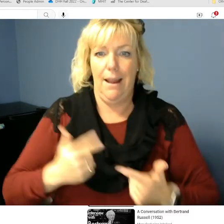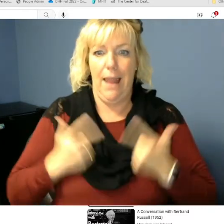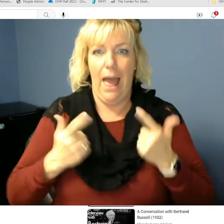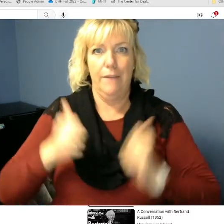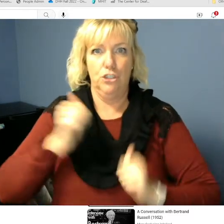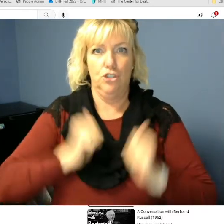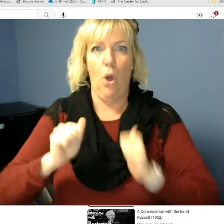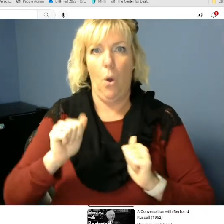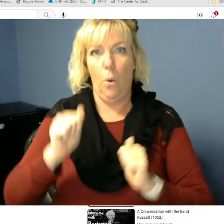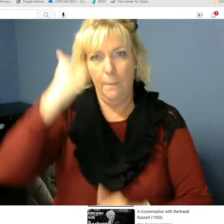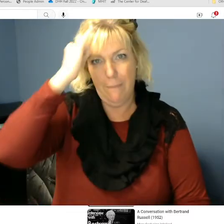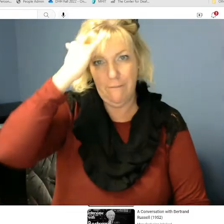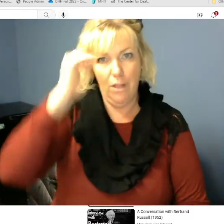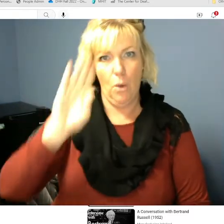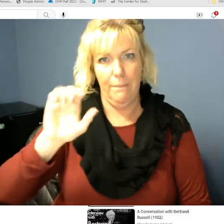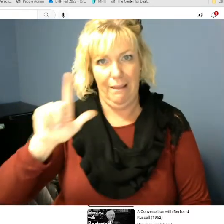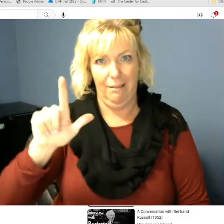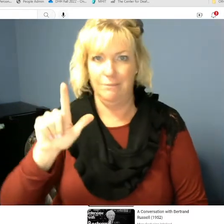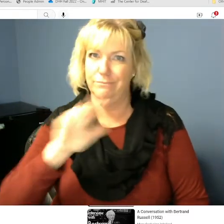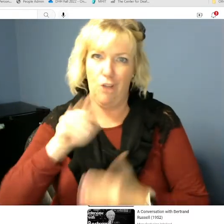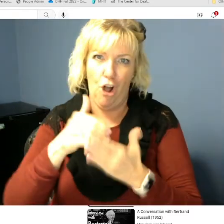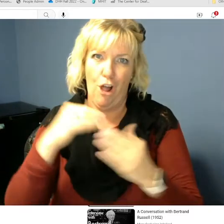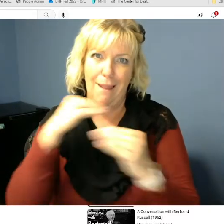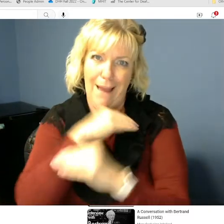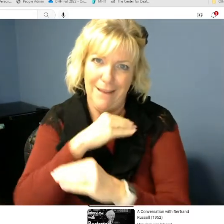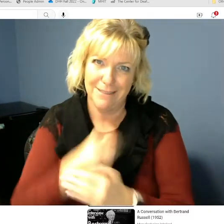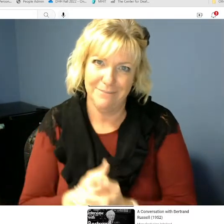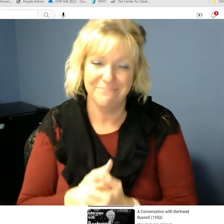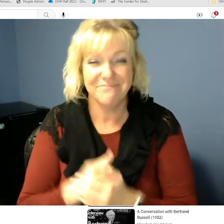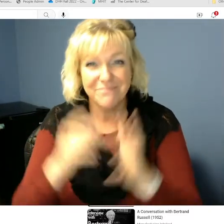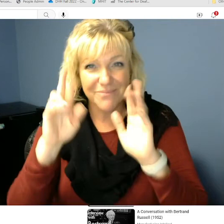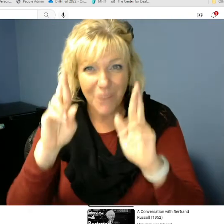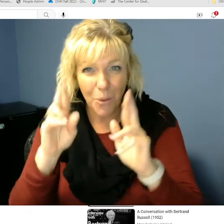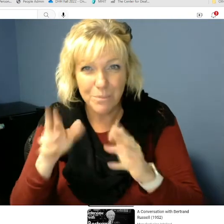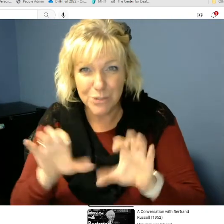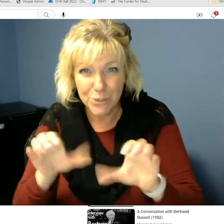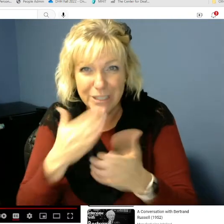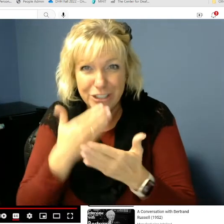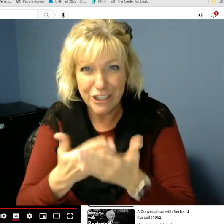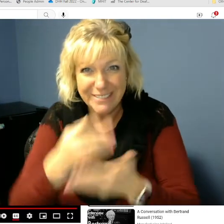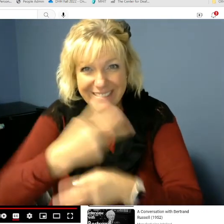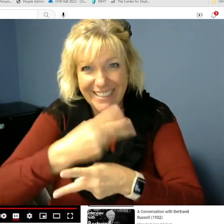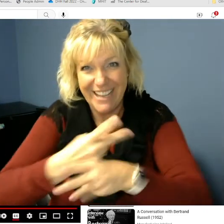All right. I hope you're doing well. Take care.